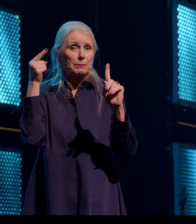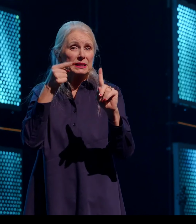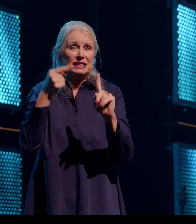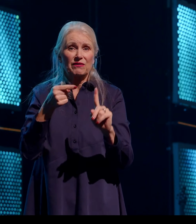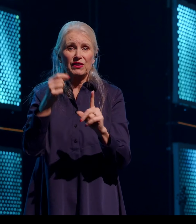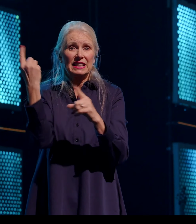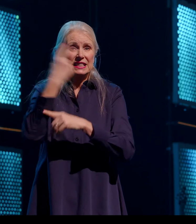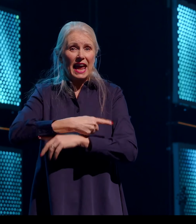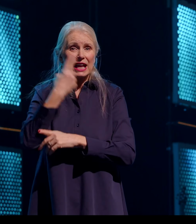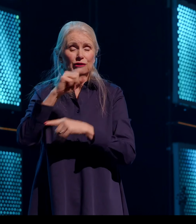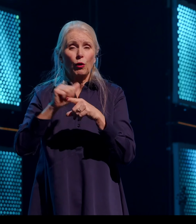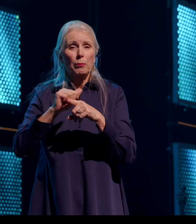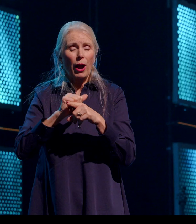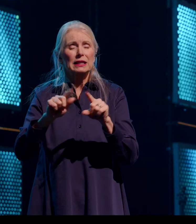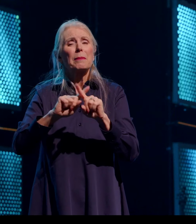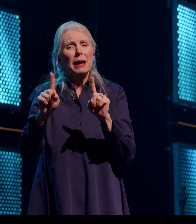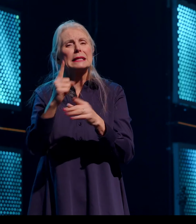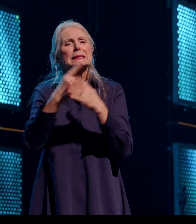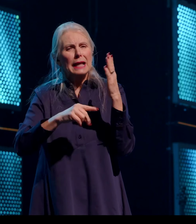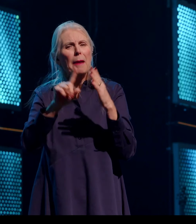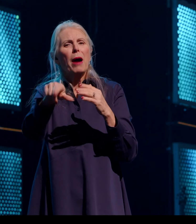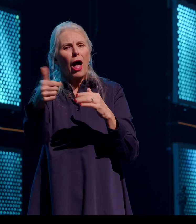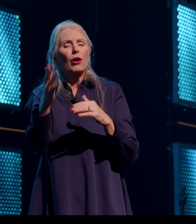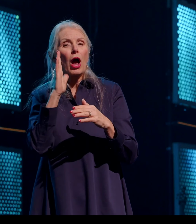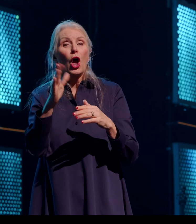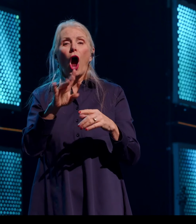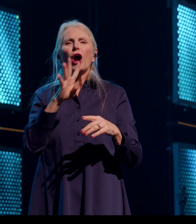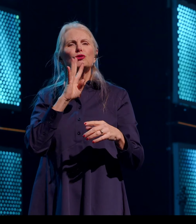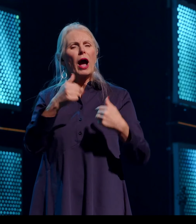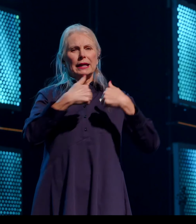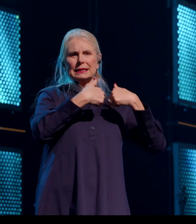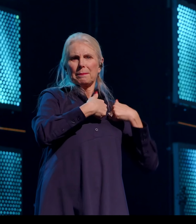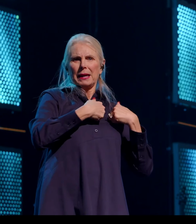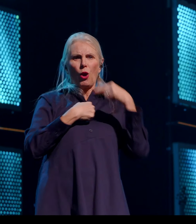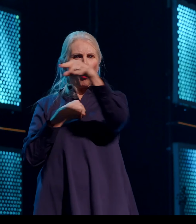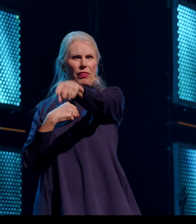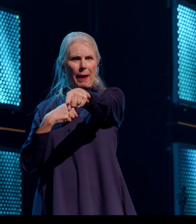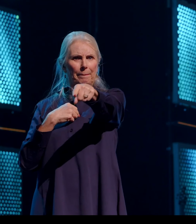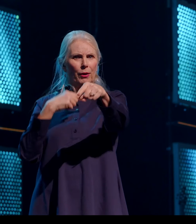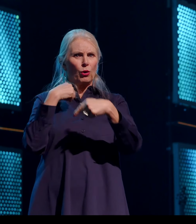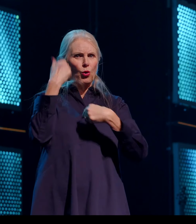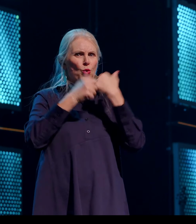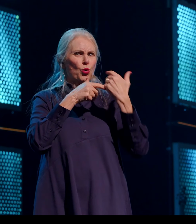there'll be some other parts that I will miss. Are you talking to me or them?